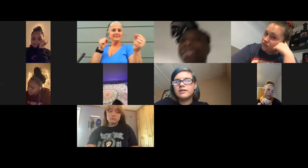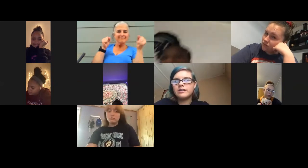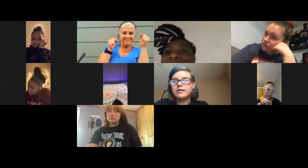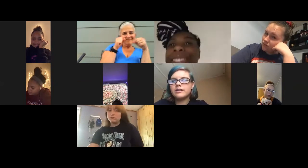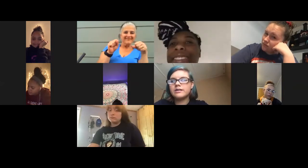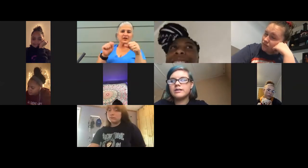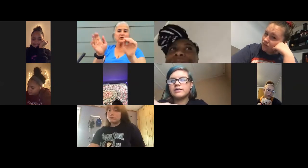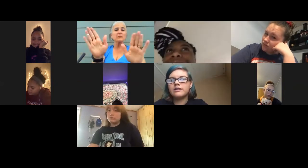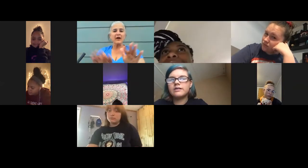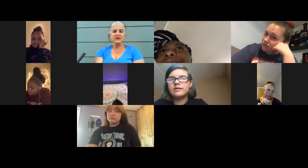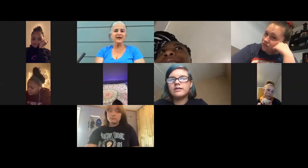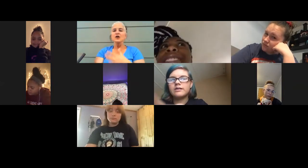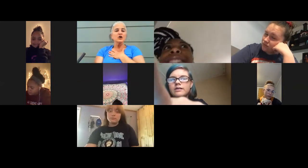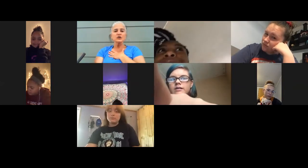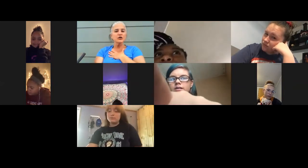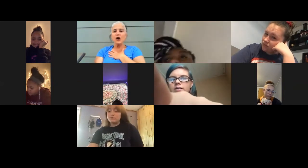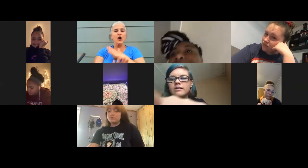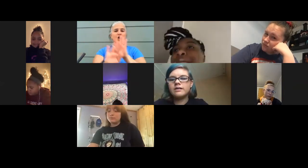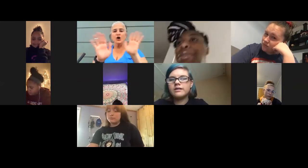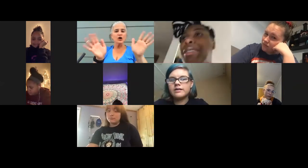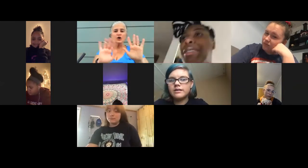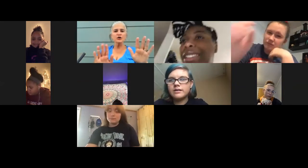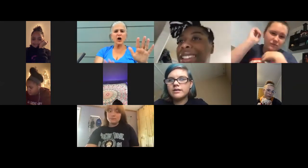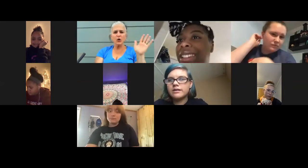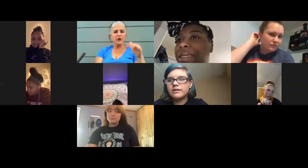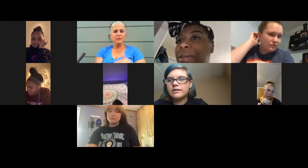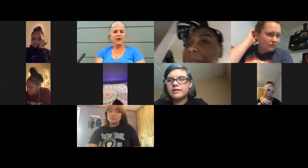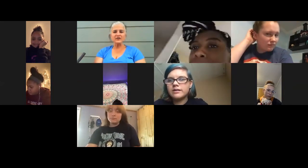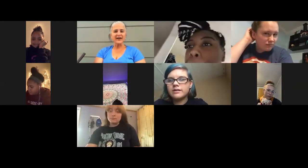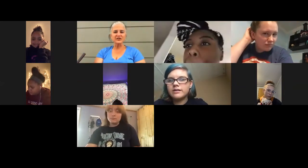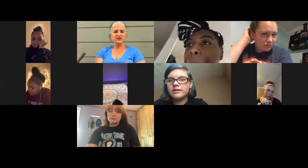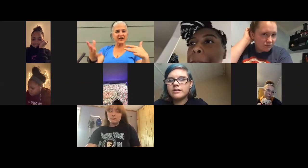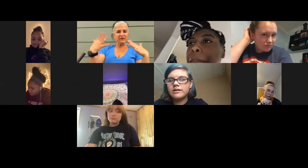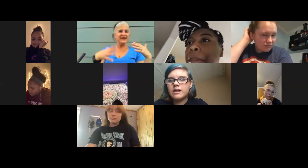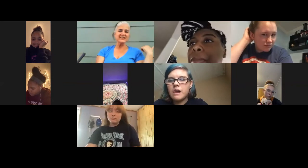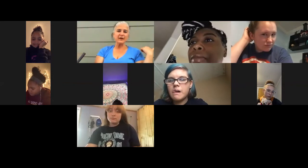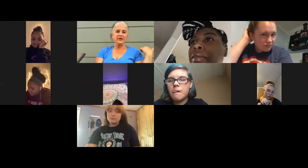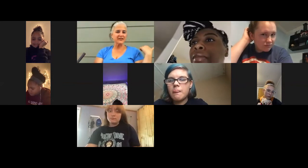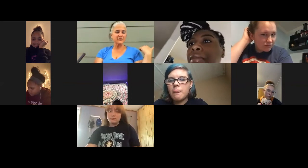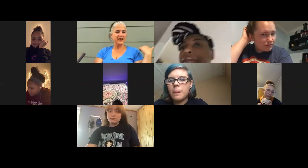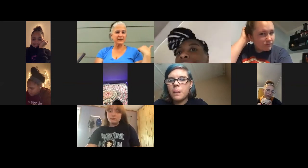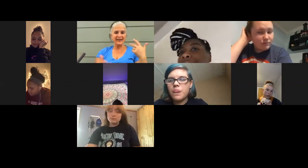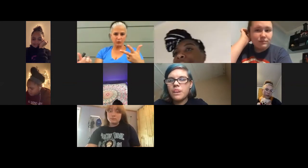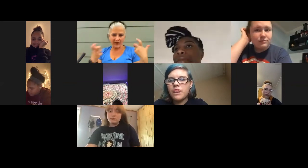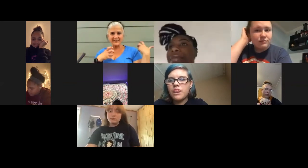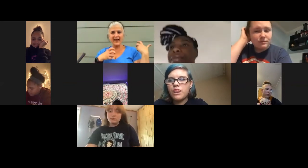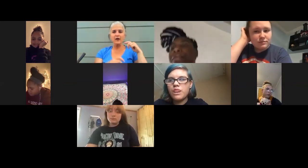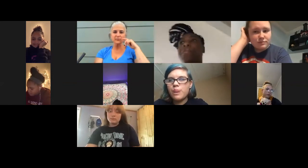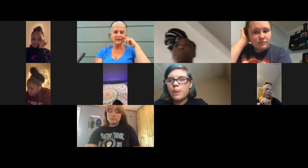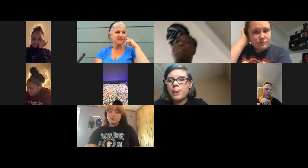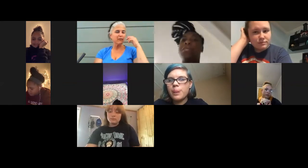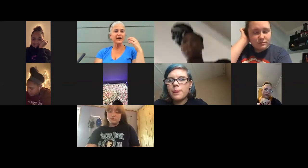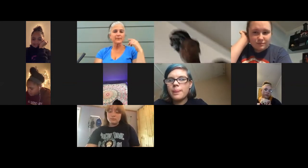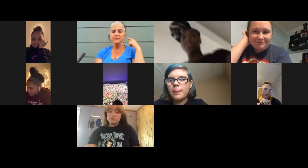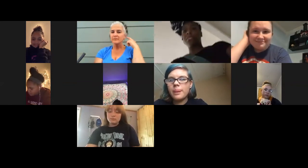Like, sorry, I was getting ready for a doctor appointment. No, don't apologize. It's just kind of. I did the same thing the other day when I had to run in the